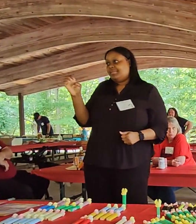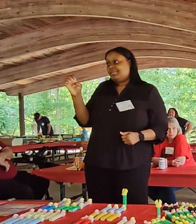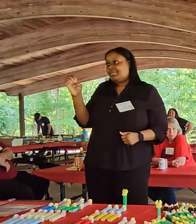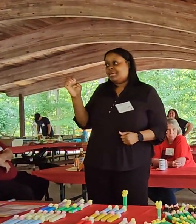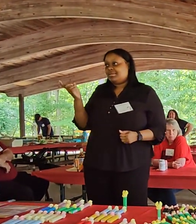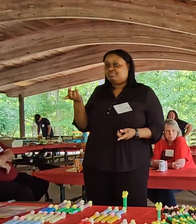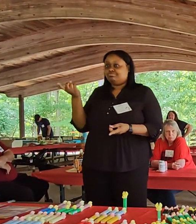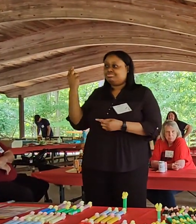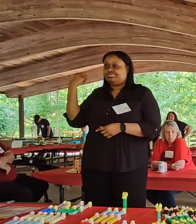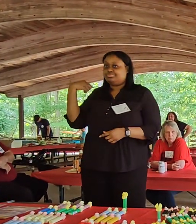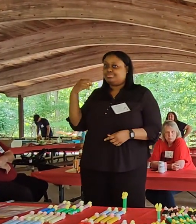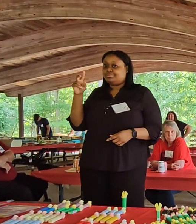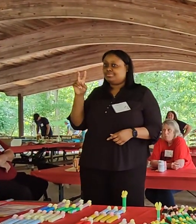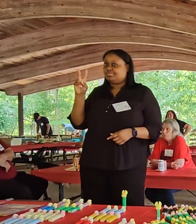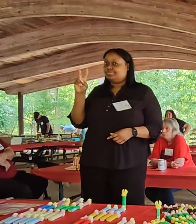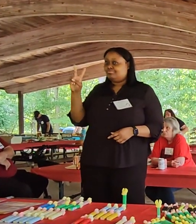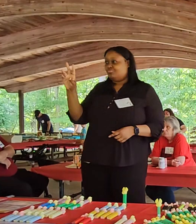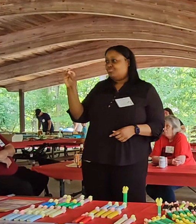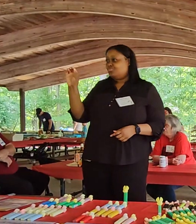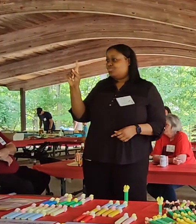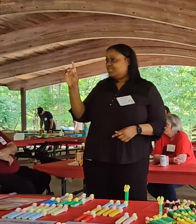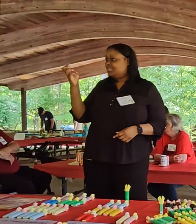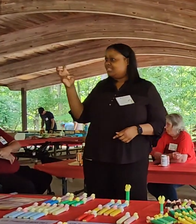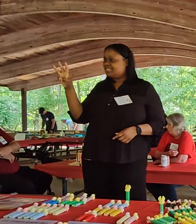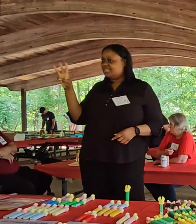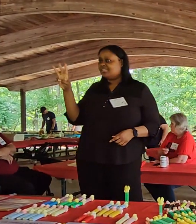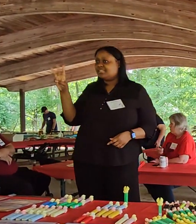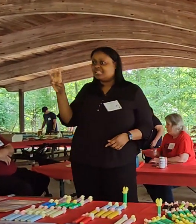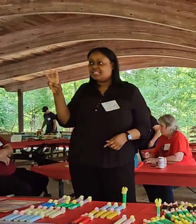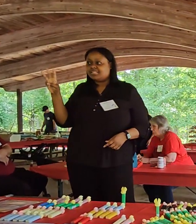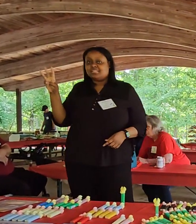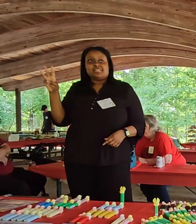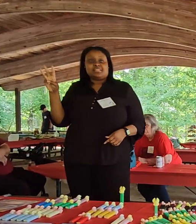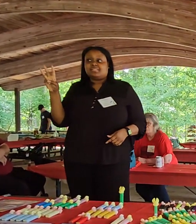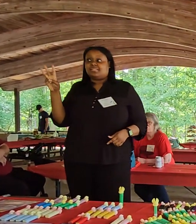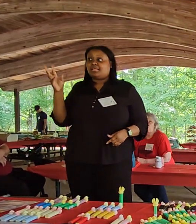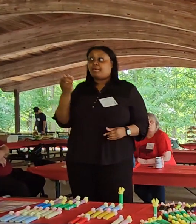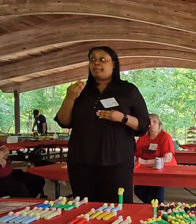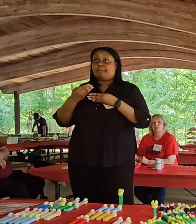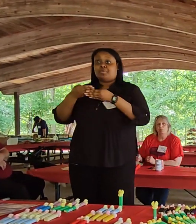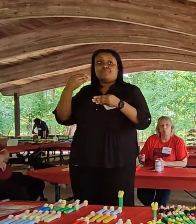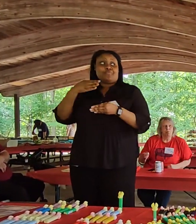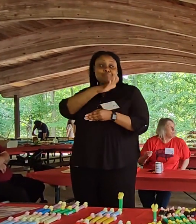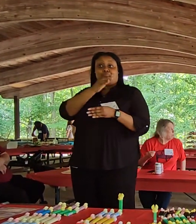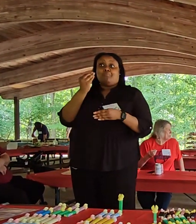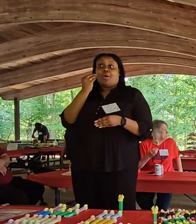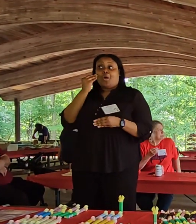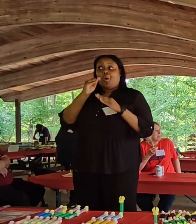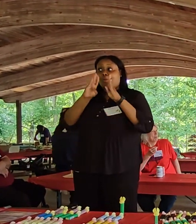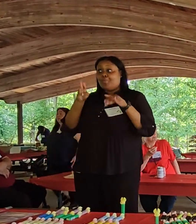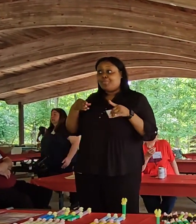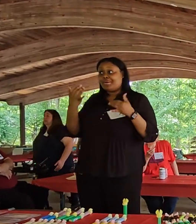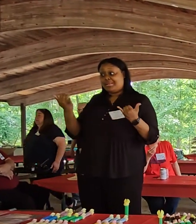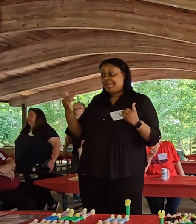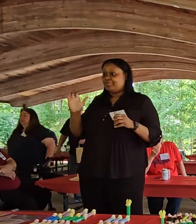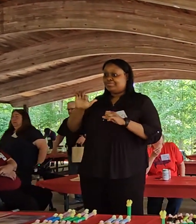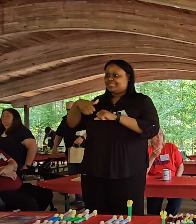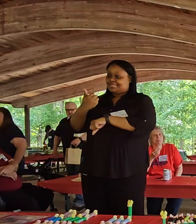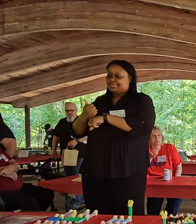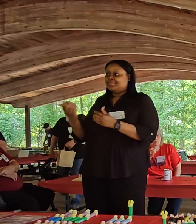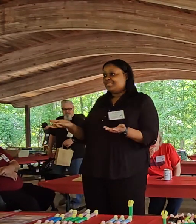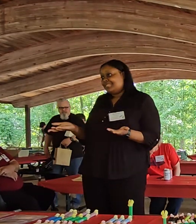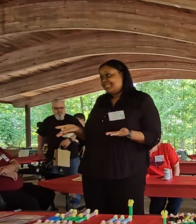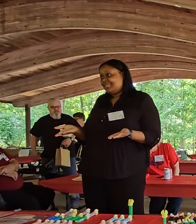2000 something. 16-ish. And we used to be in at my house, and then Katie took over, and she's doing it here, and so it's